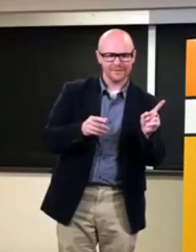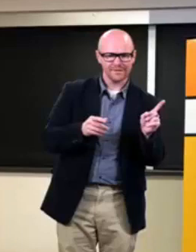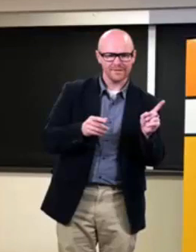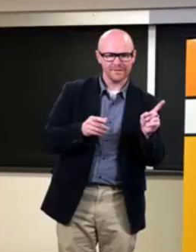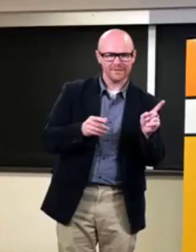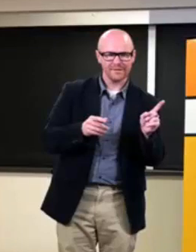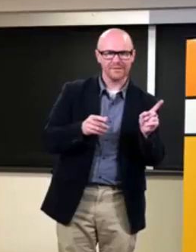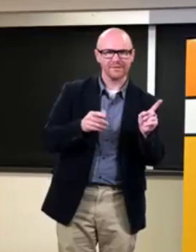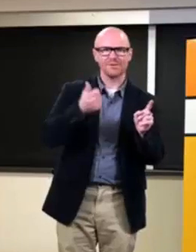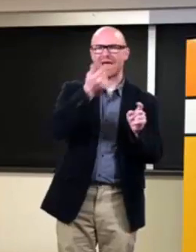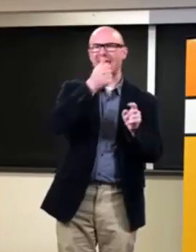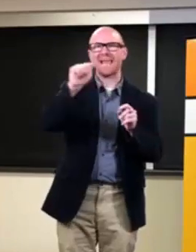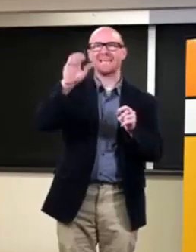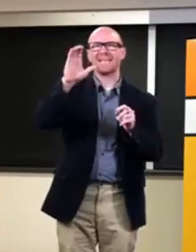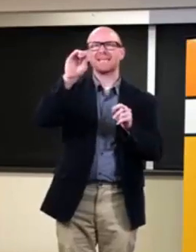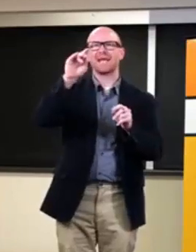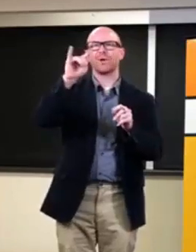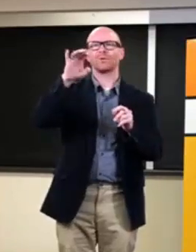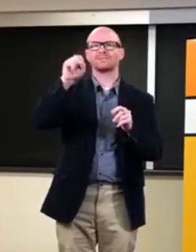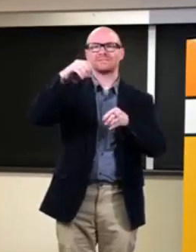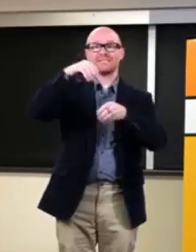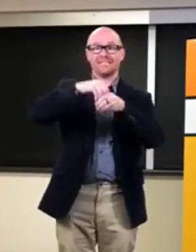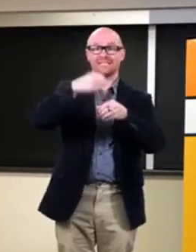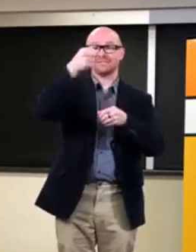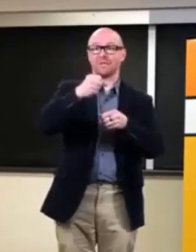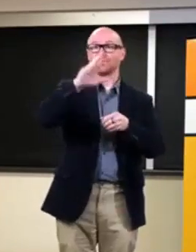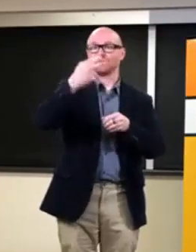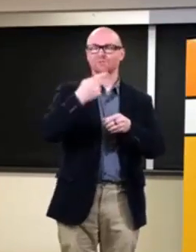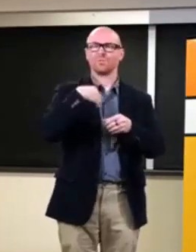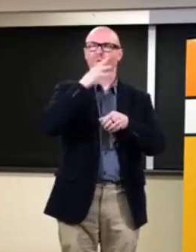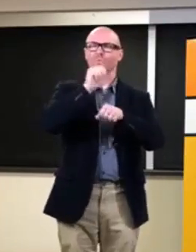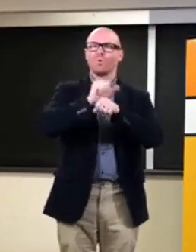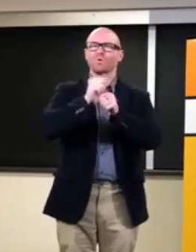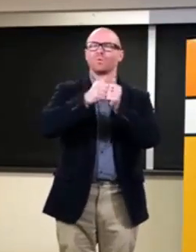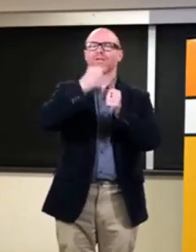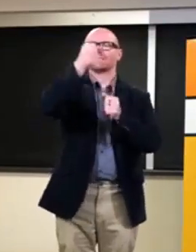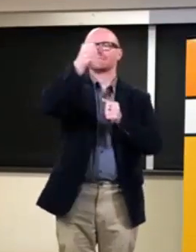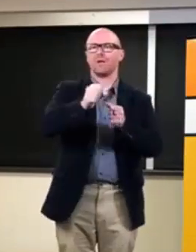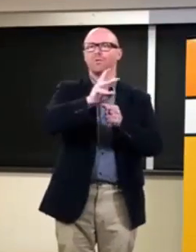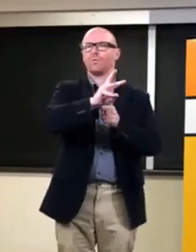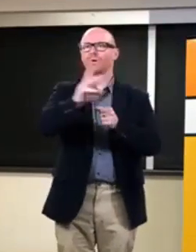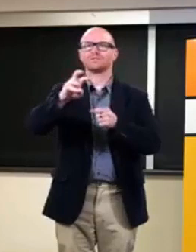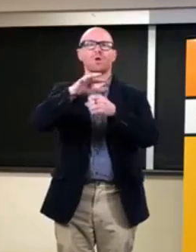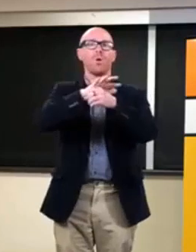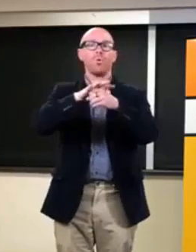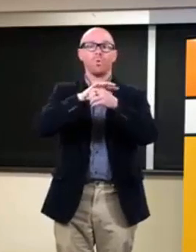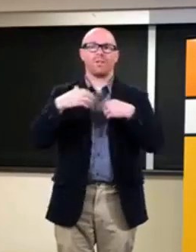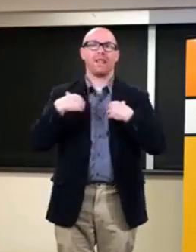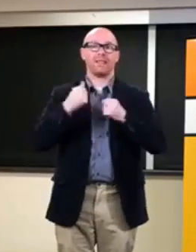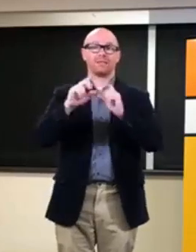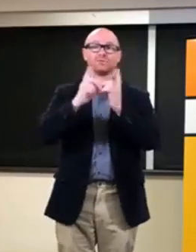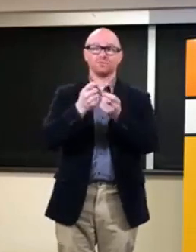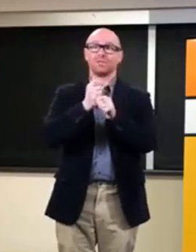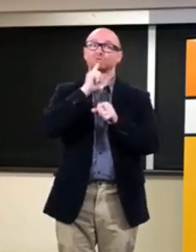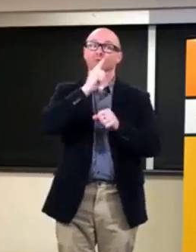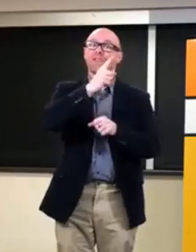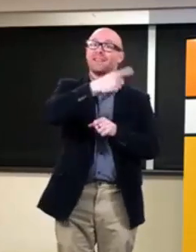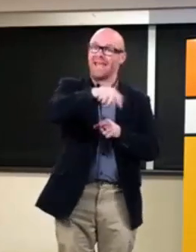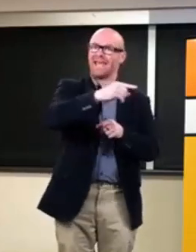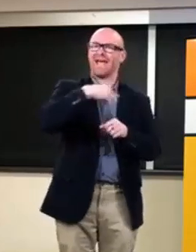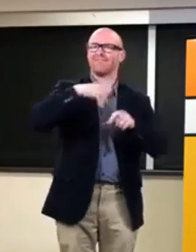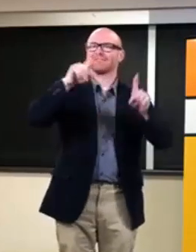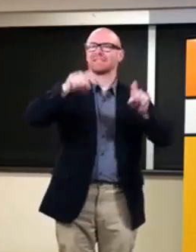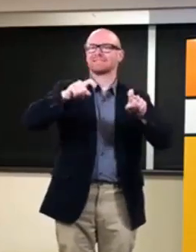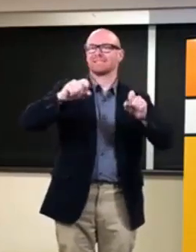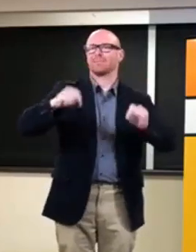week for that? Yeah, so we're working directly with Southwest Local Health District, where St. George is, to ensure that they have the testing